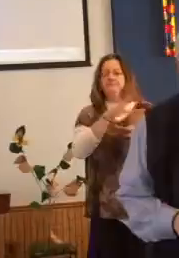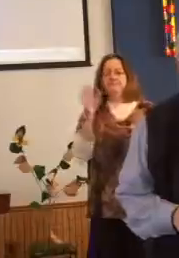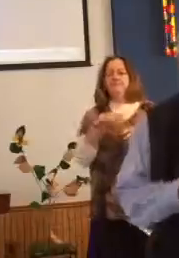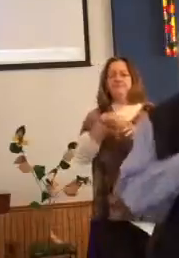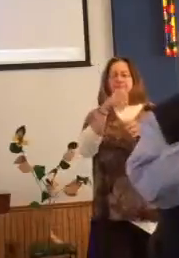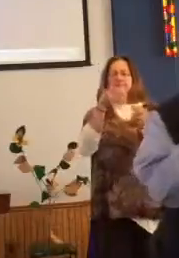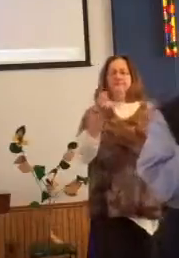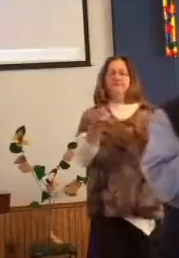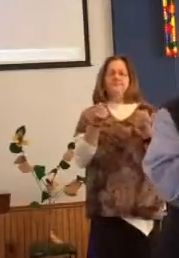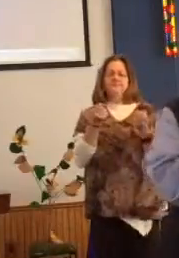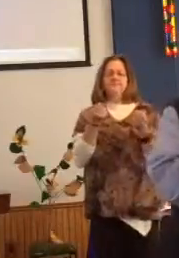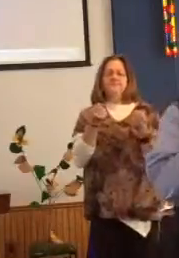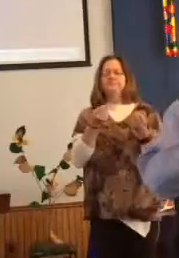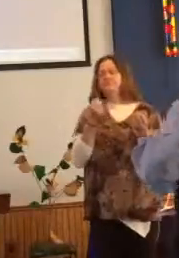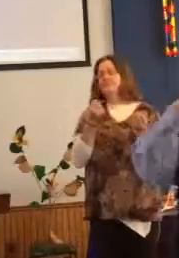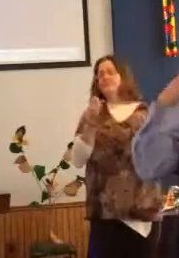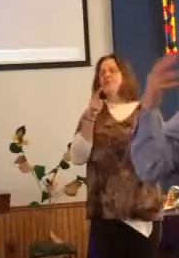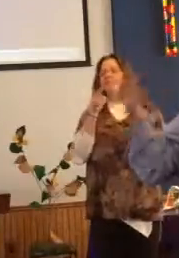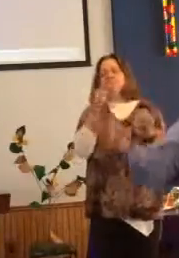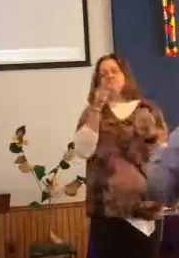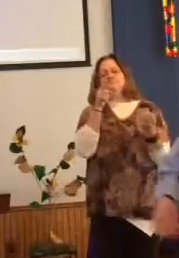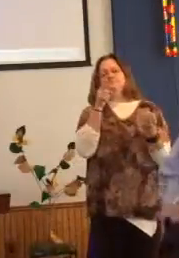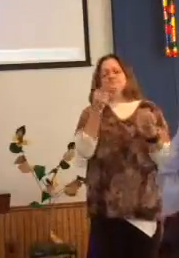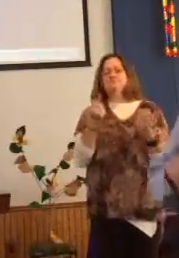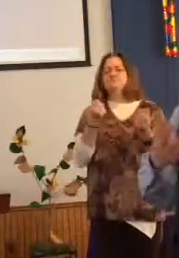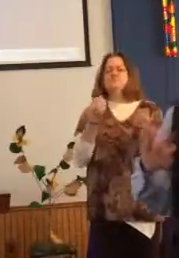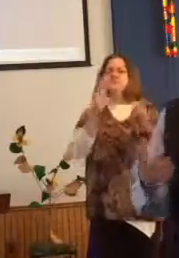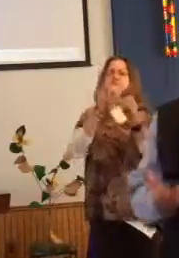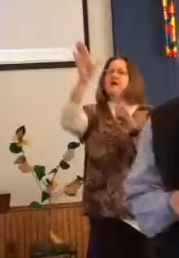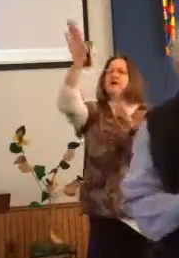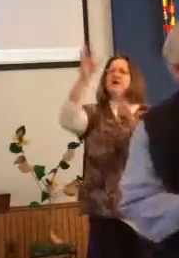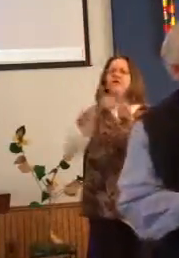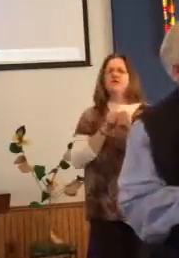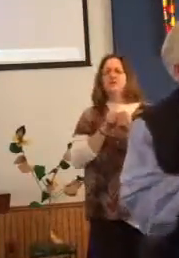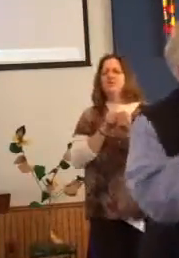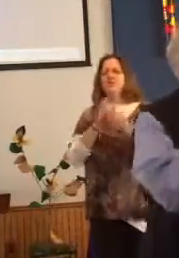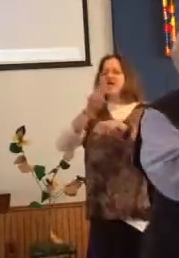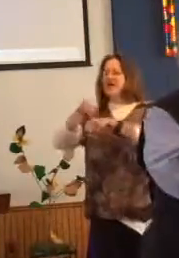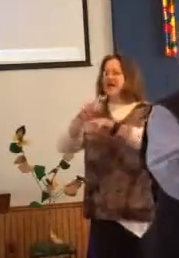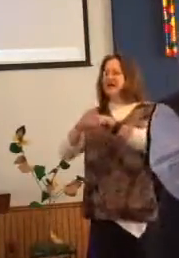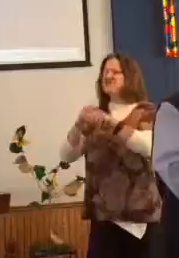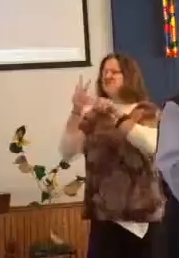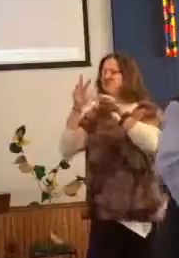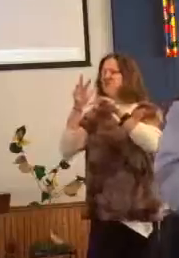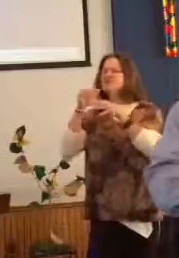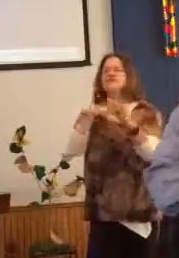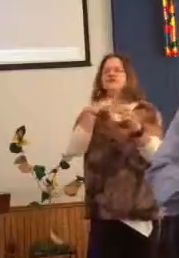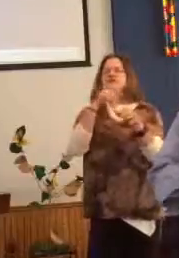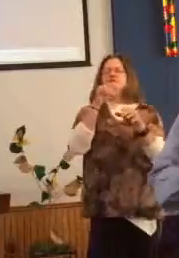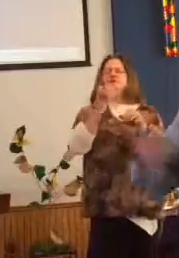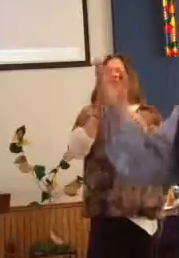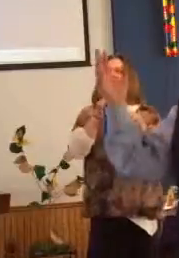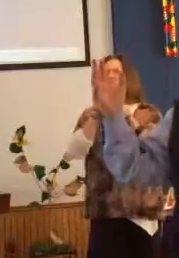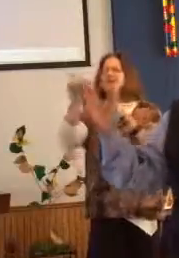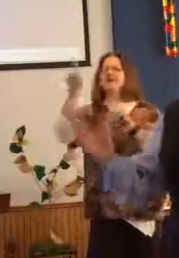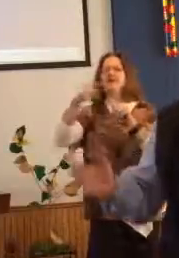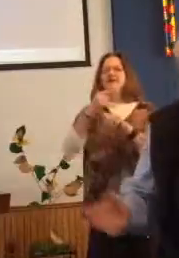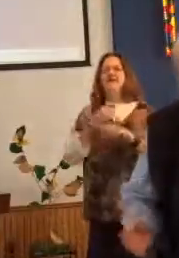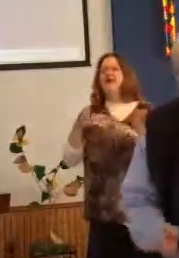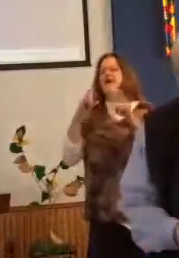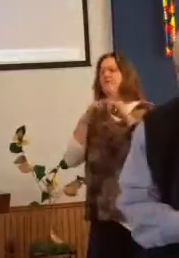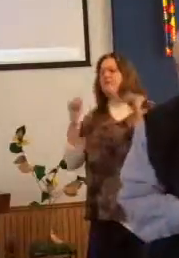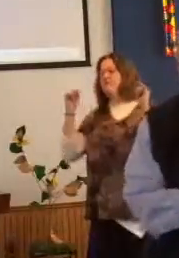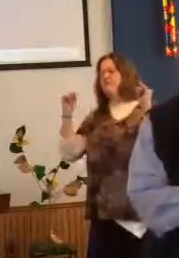few hours. Usually we headed for the mountains or for the national forest, and in those places, campgrounds